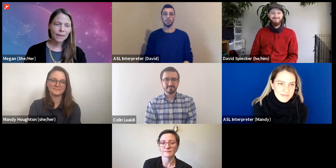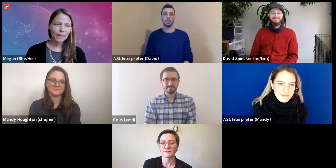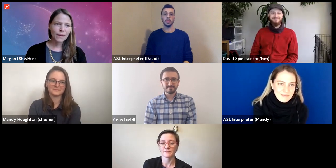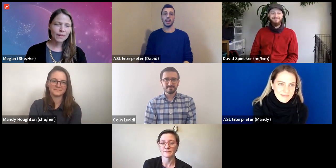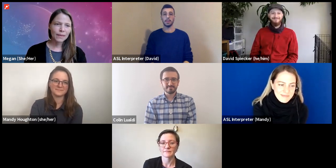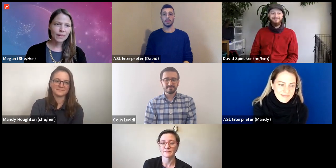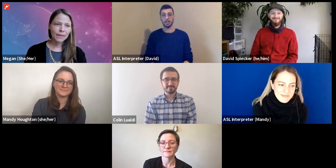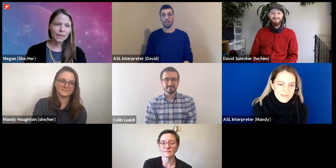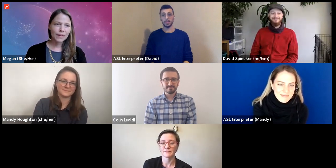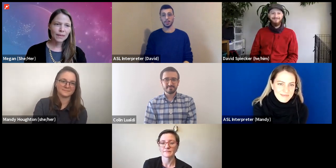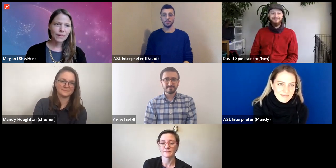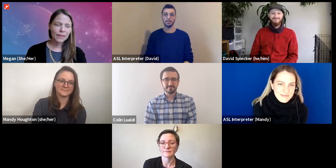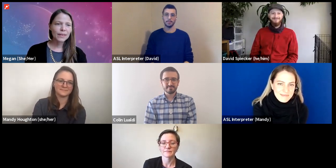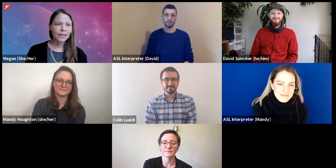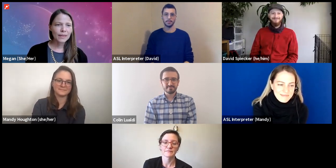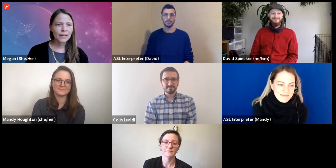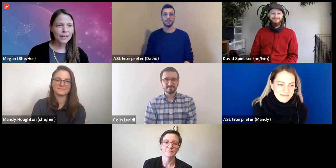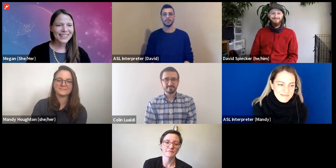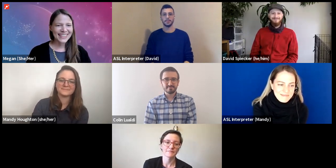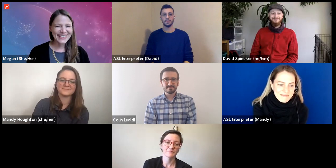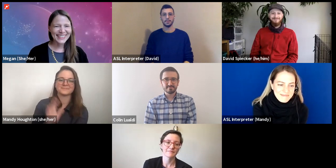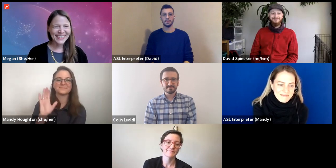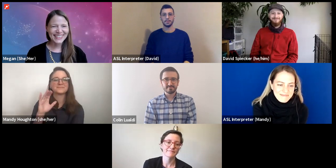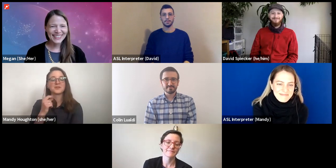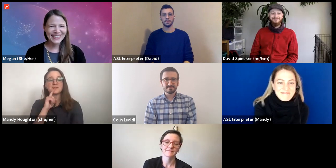more information out of that image.